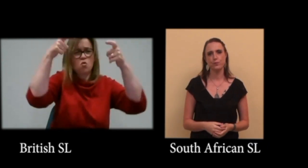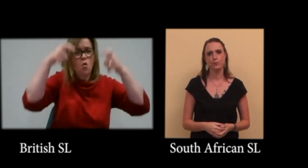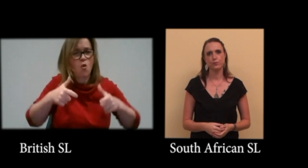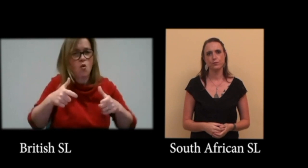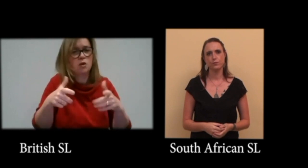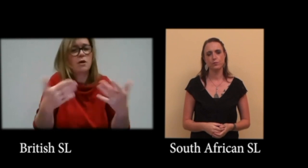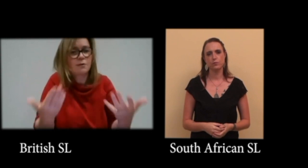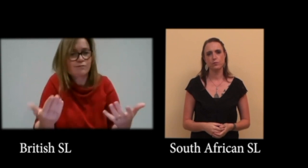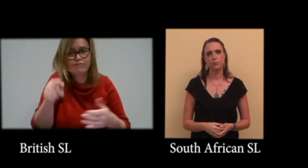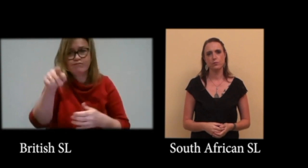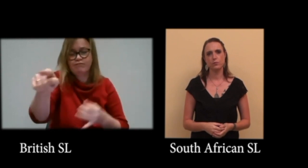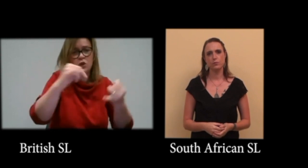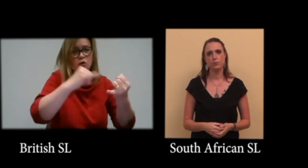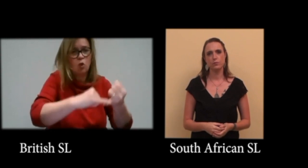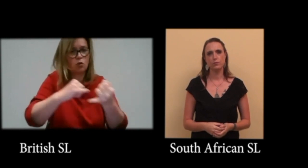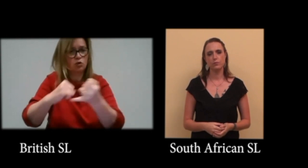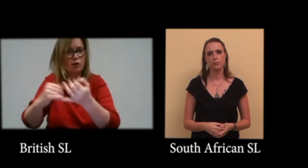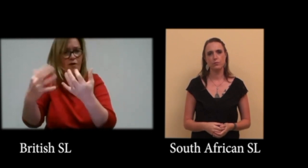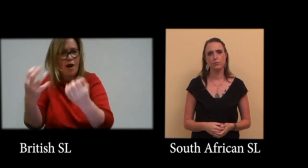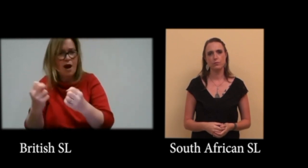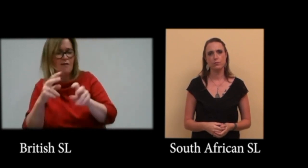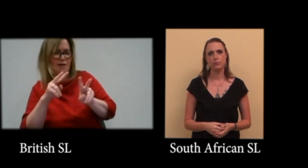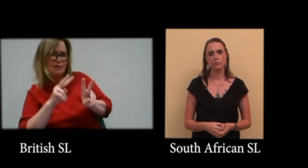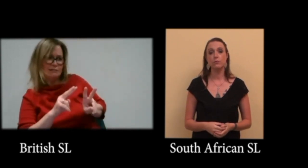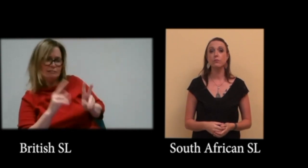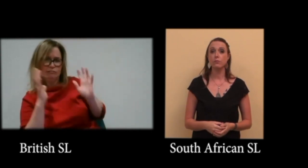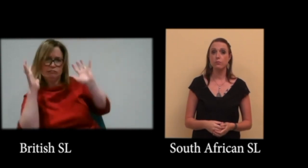them going to court.